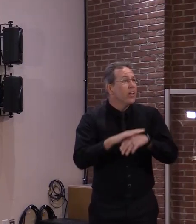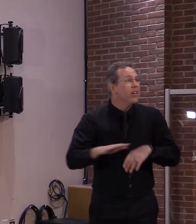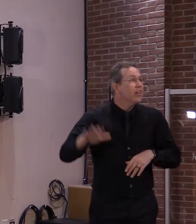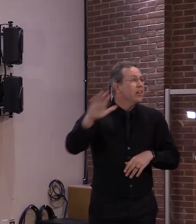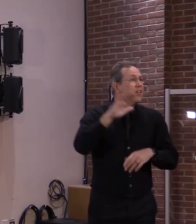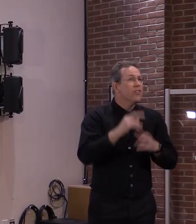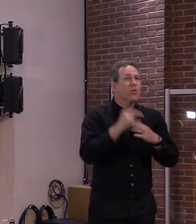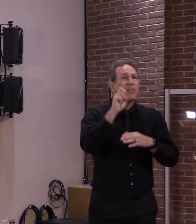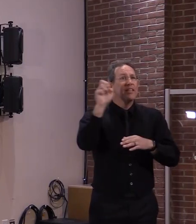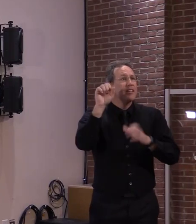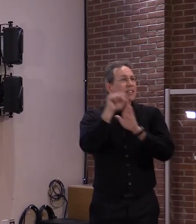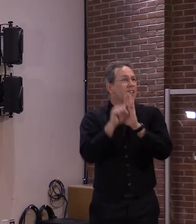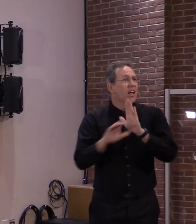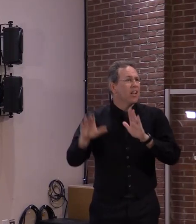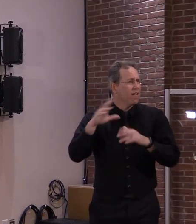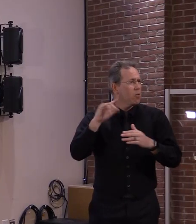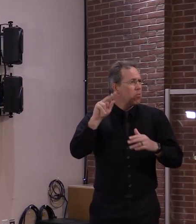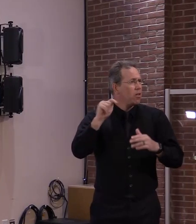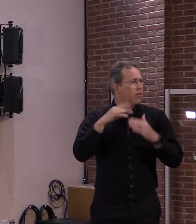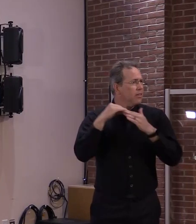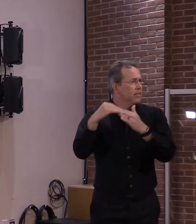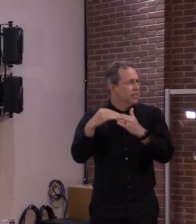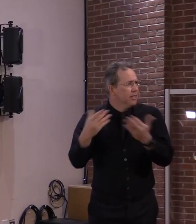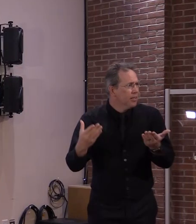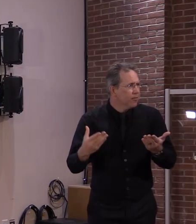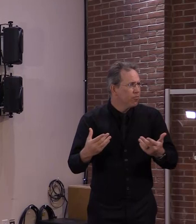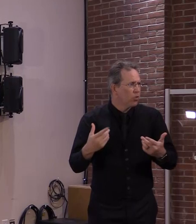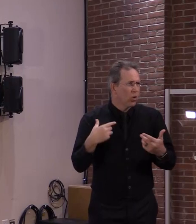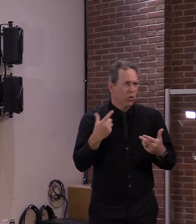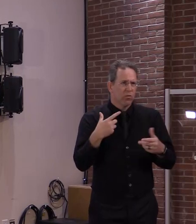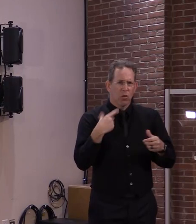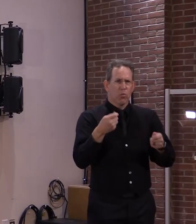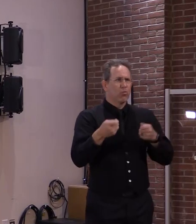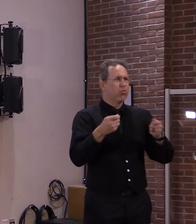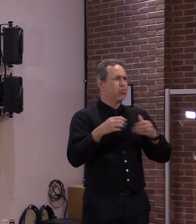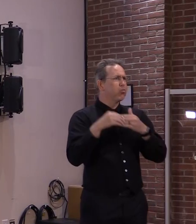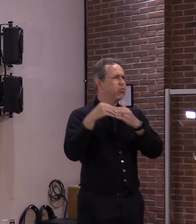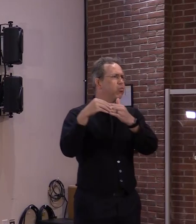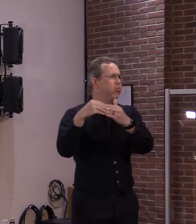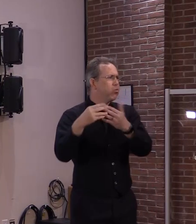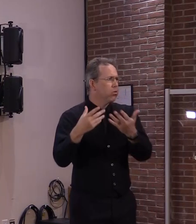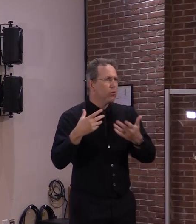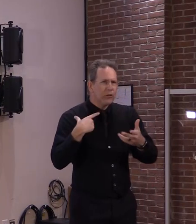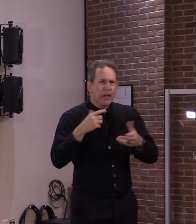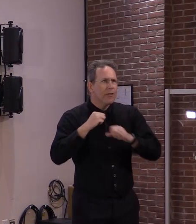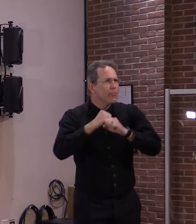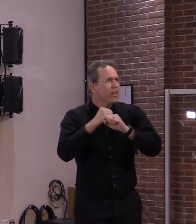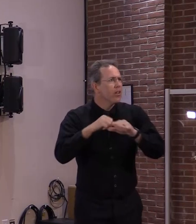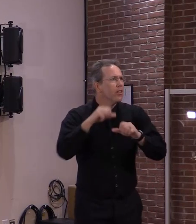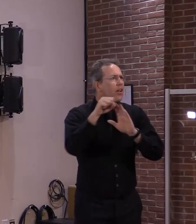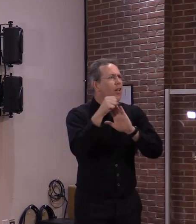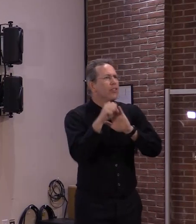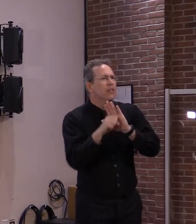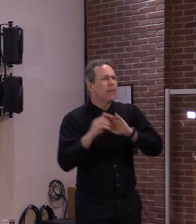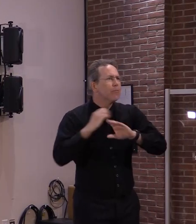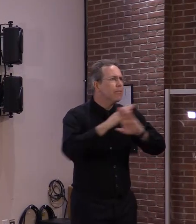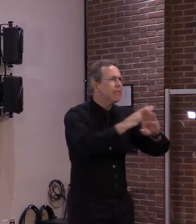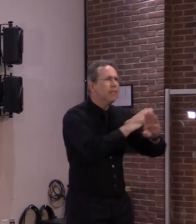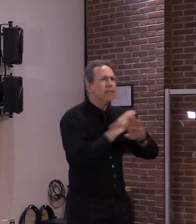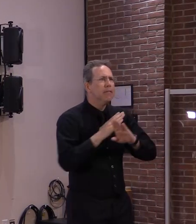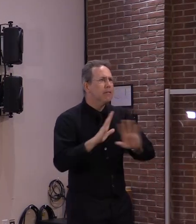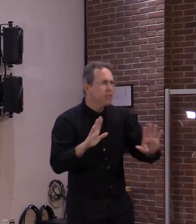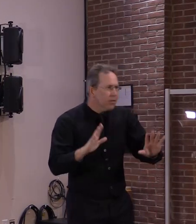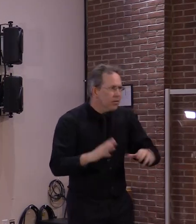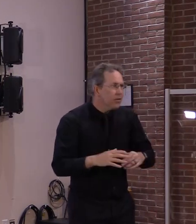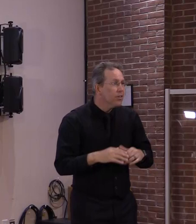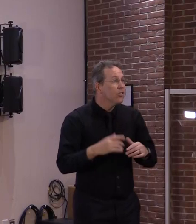our immediate travel region, you know, the whole area should be pretty well protected from the vaccine. When you look at other parts of the country or even other parts